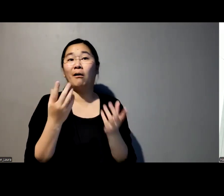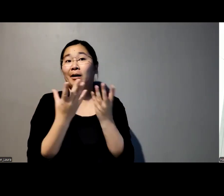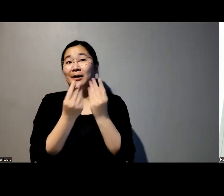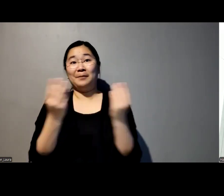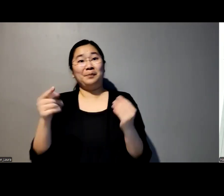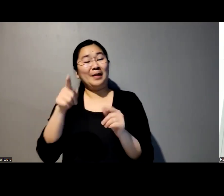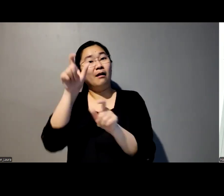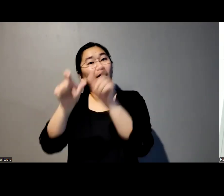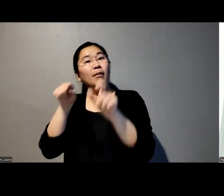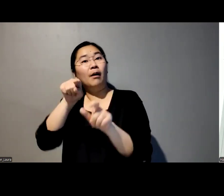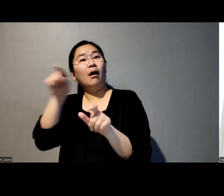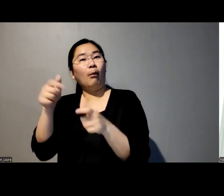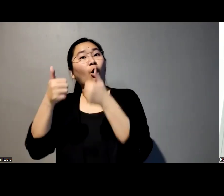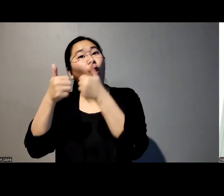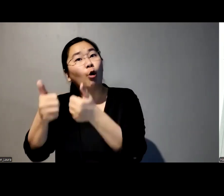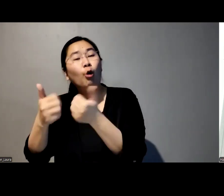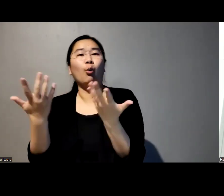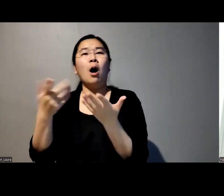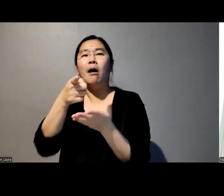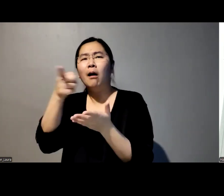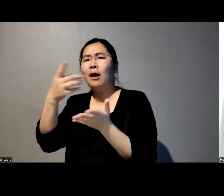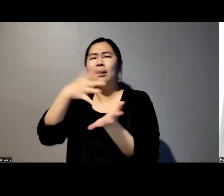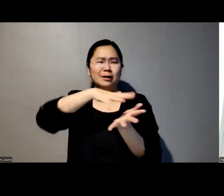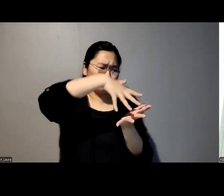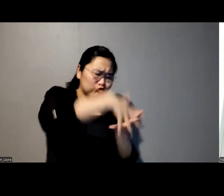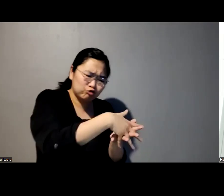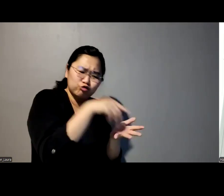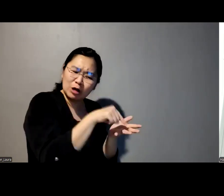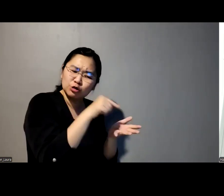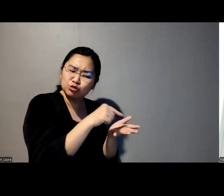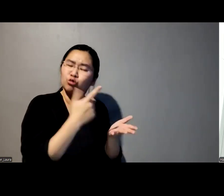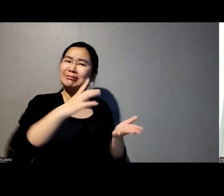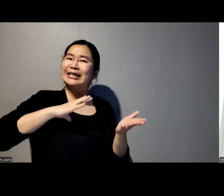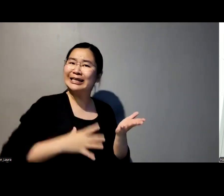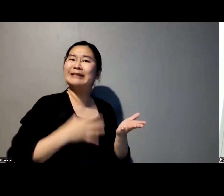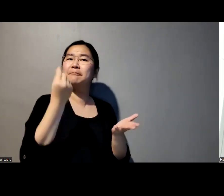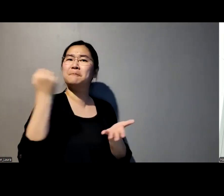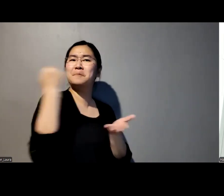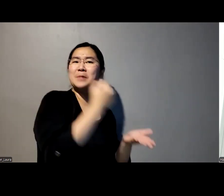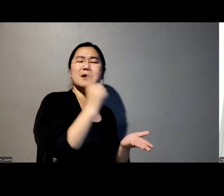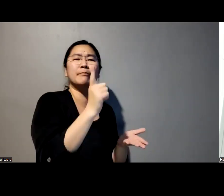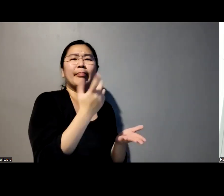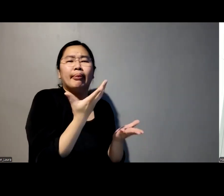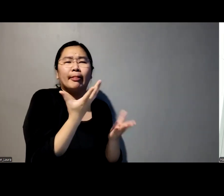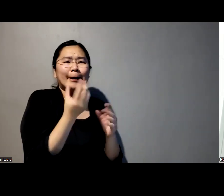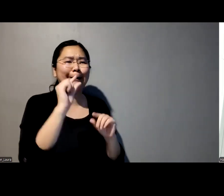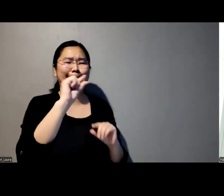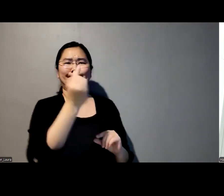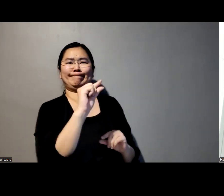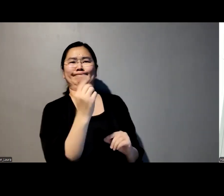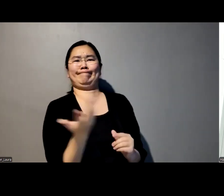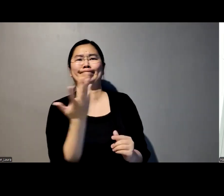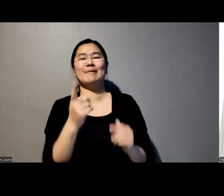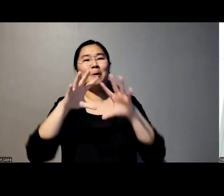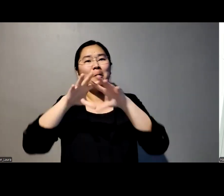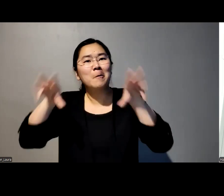included, but they have to be empowered to raise their hand and to be included in this process of deinstitutionalization. Because I think